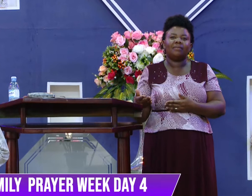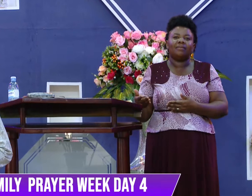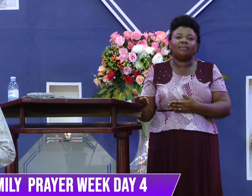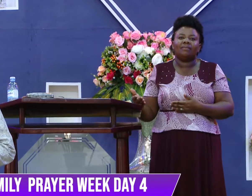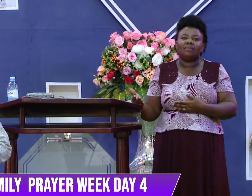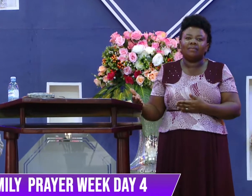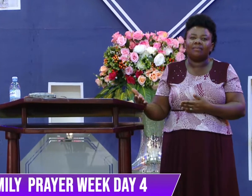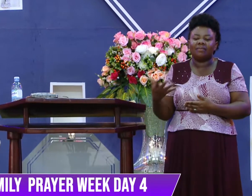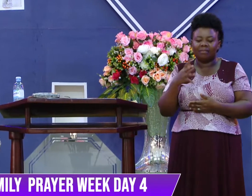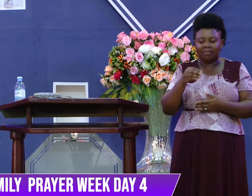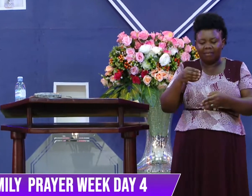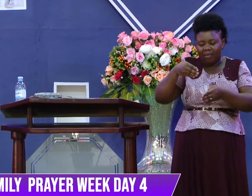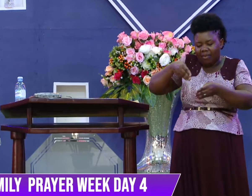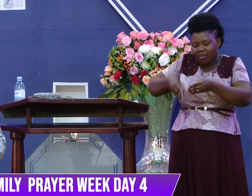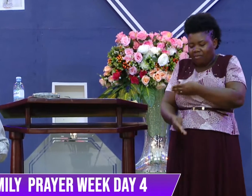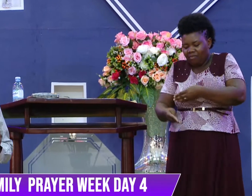And